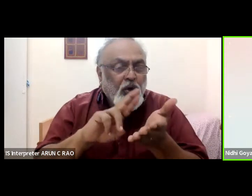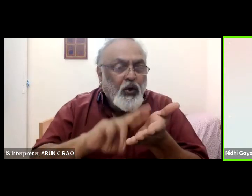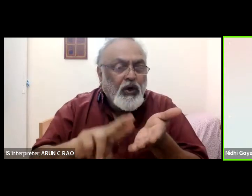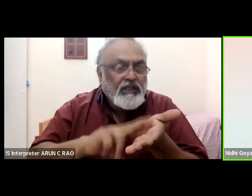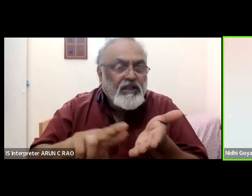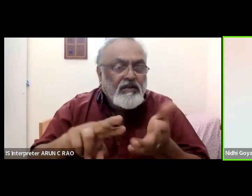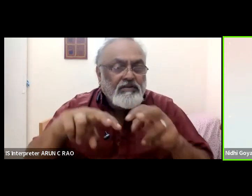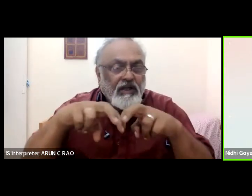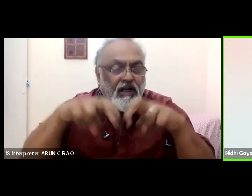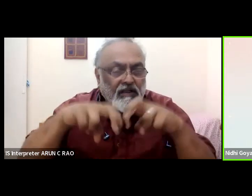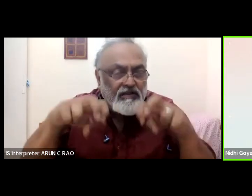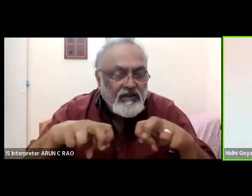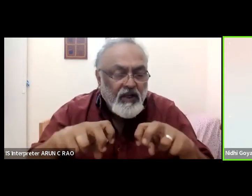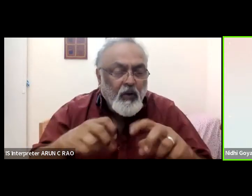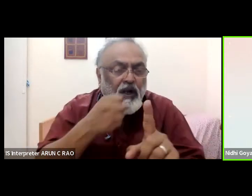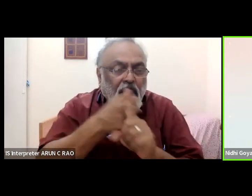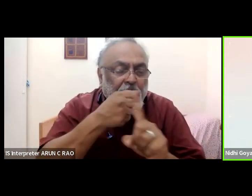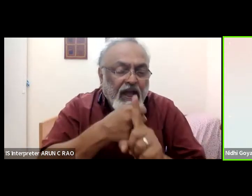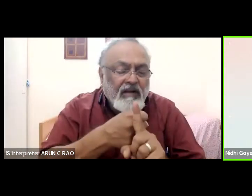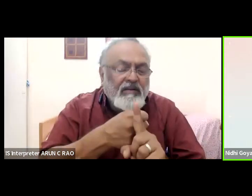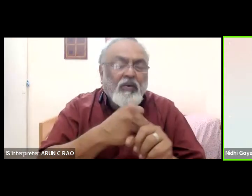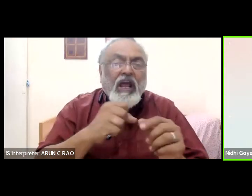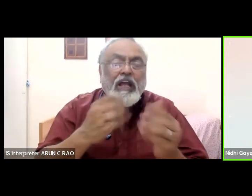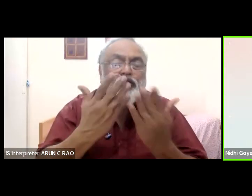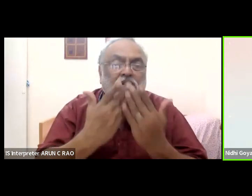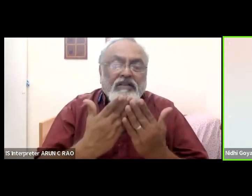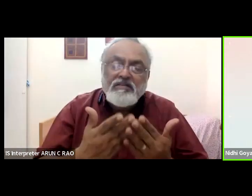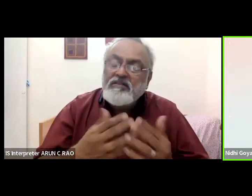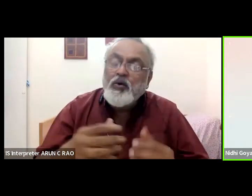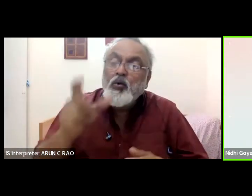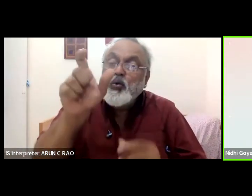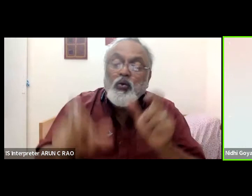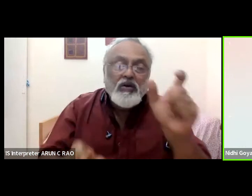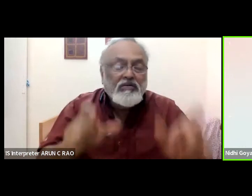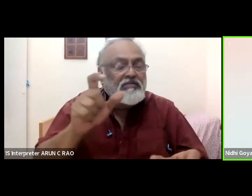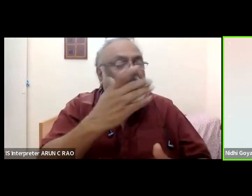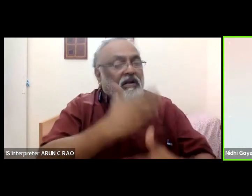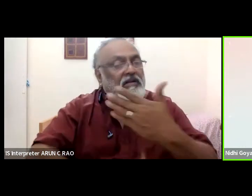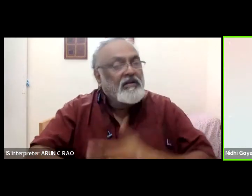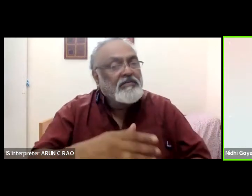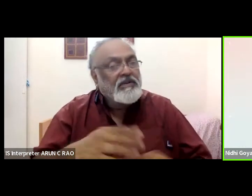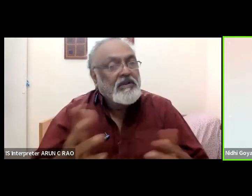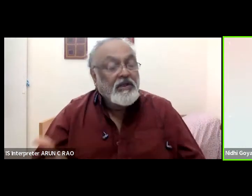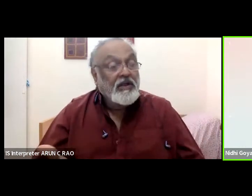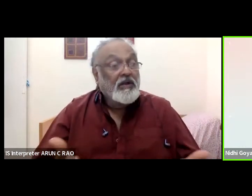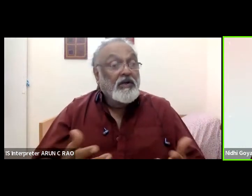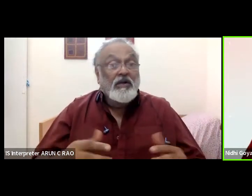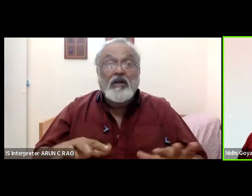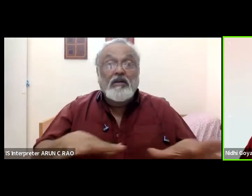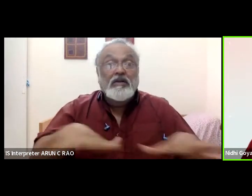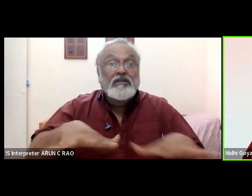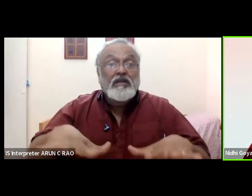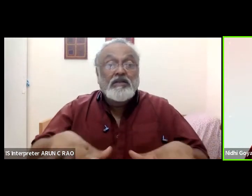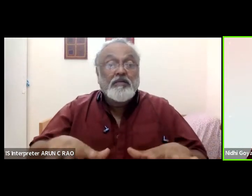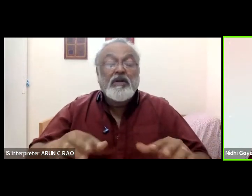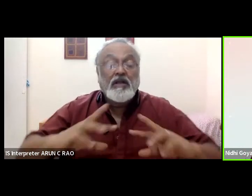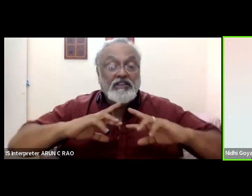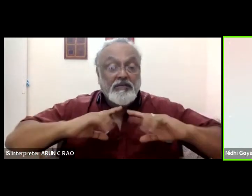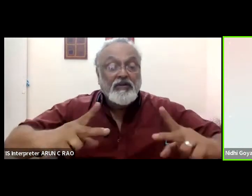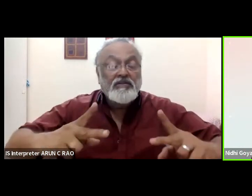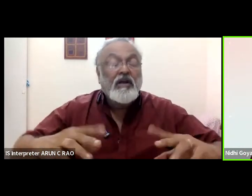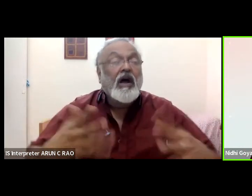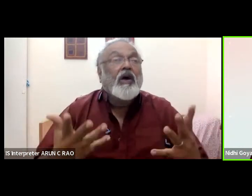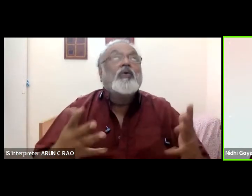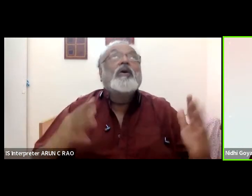on access to education for persons with disabilities, employment, disaster response, and we heard about climate financing, but it's